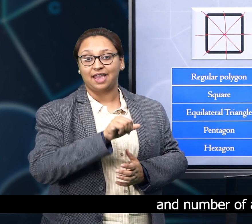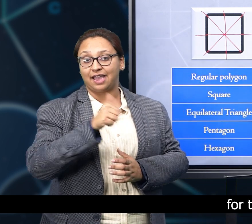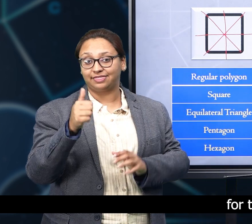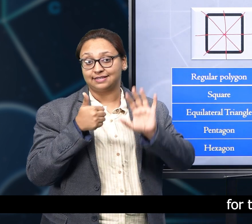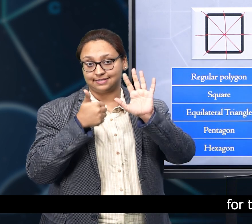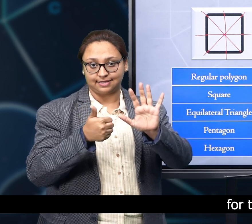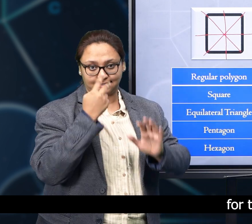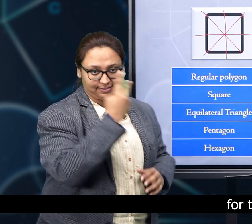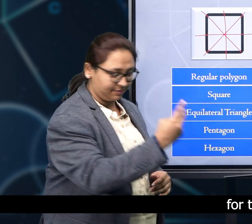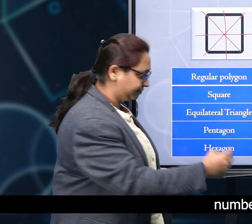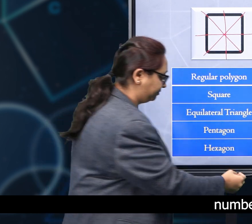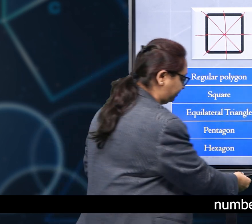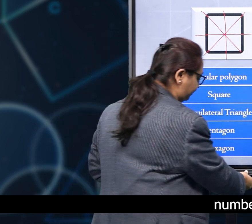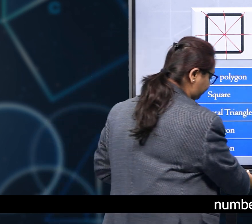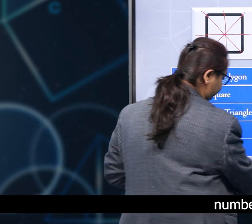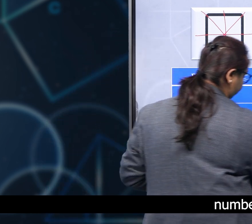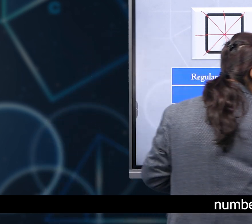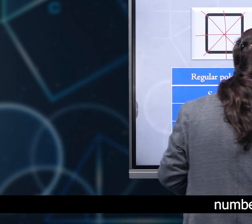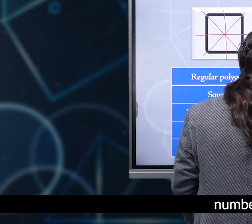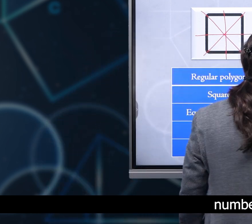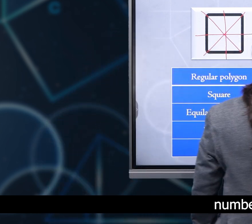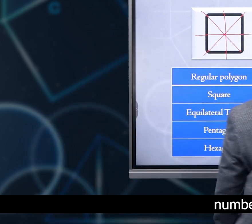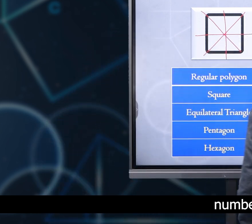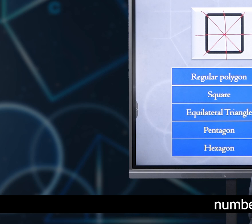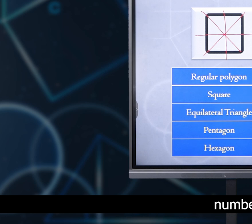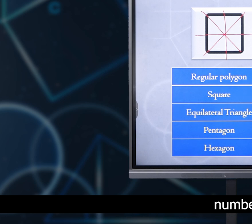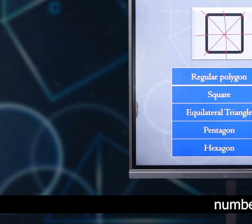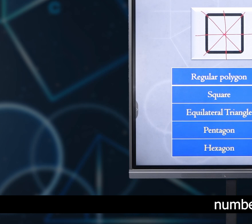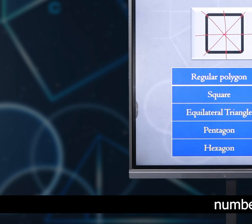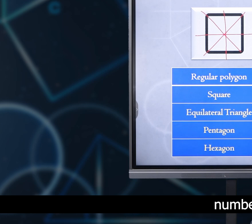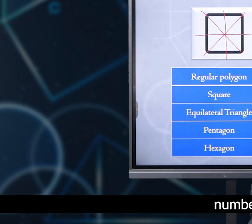For hexagon, number of sides 6